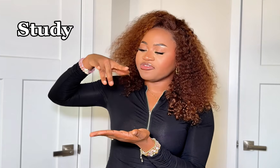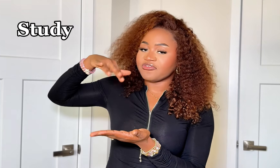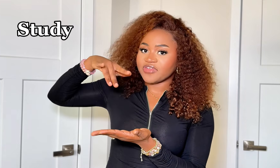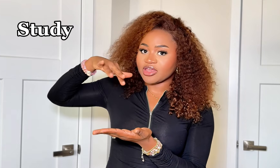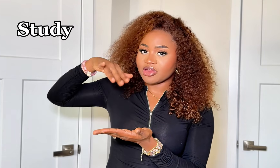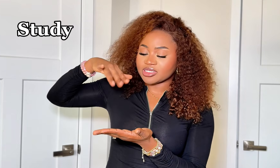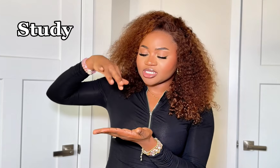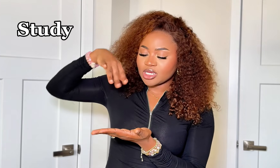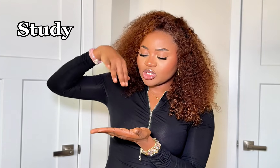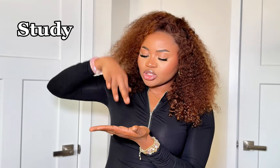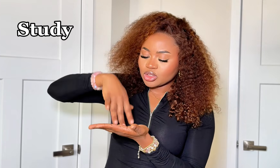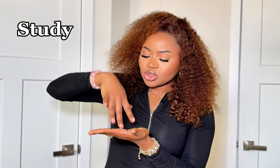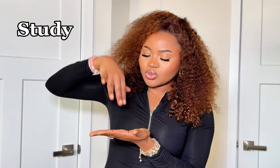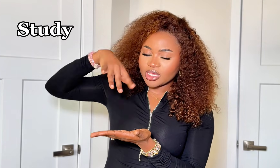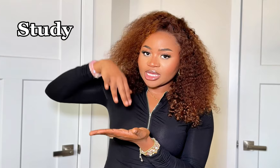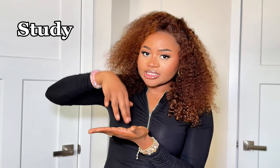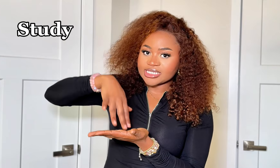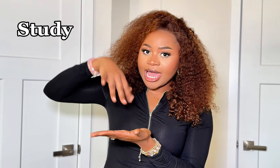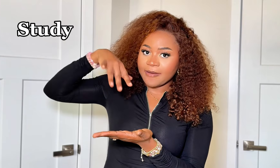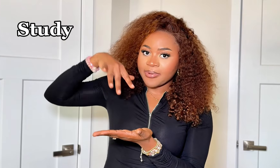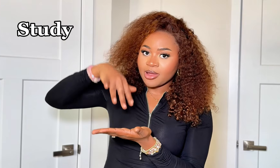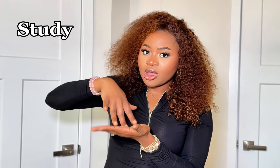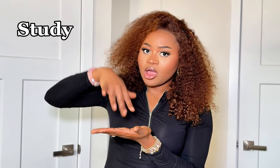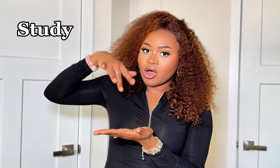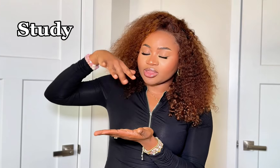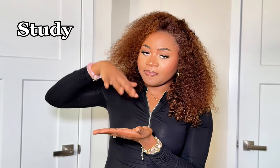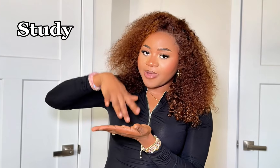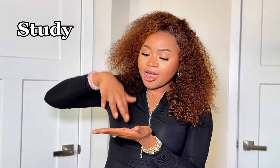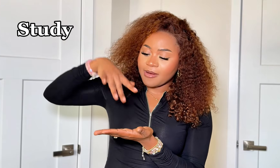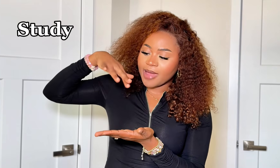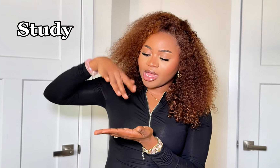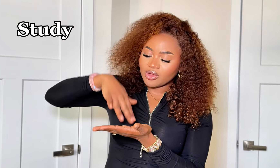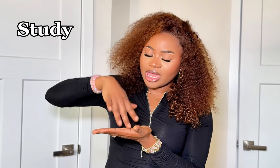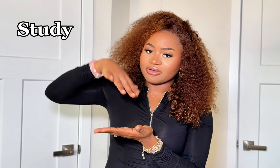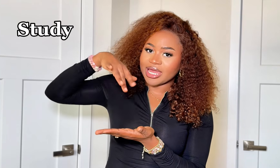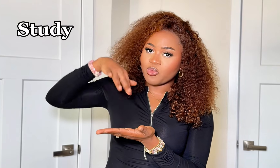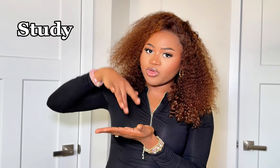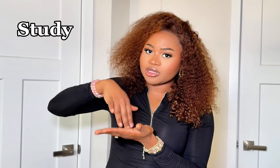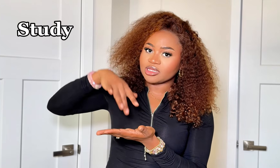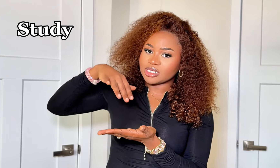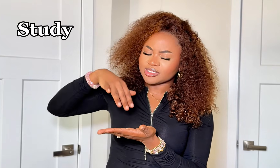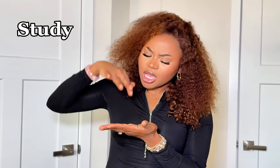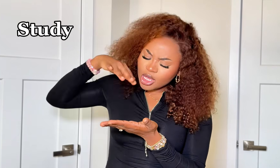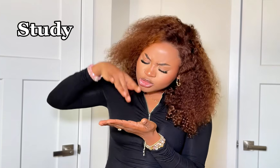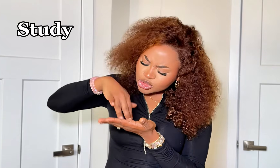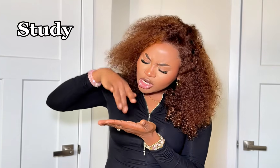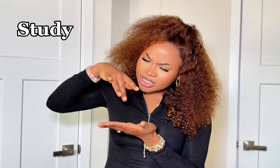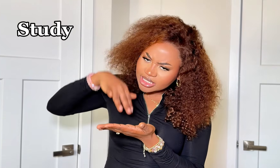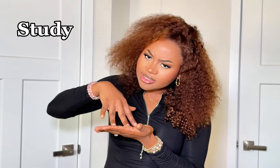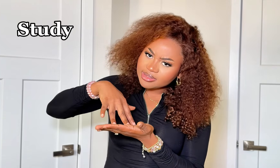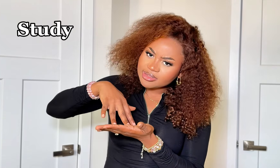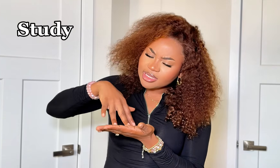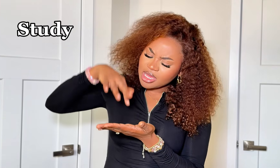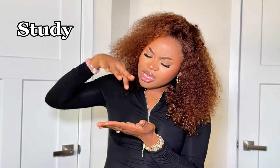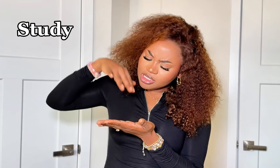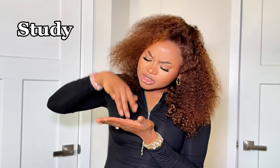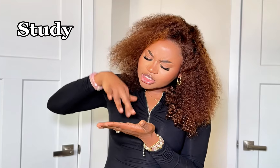your fingers doing a tap on the palm and you kind of like wiggling it. Study.